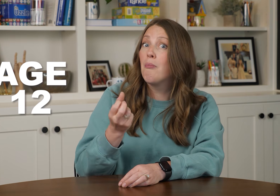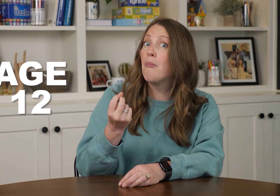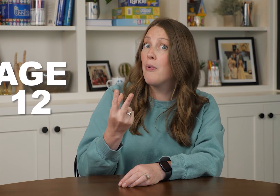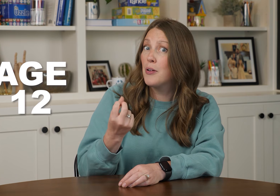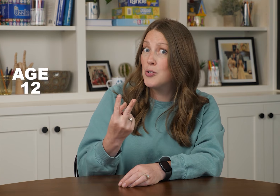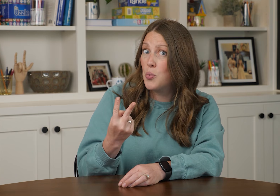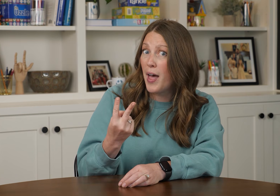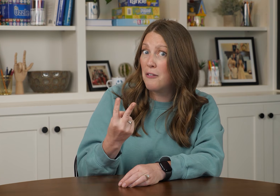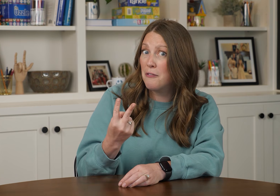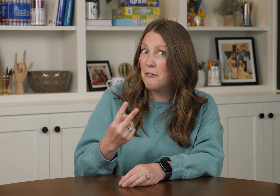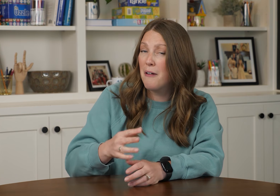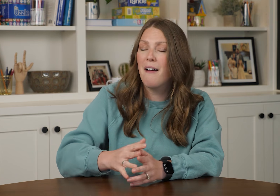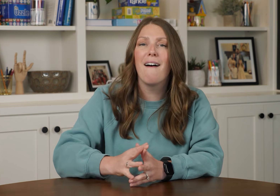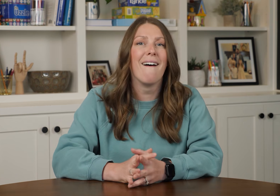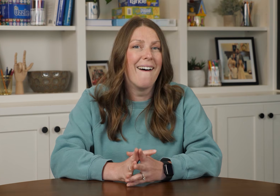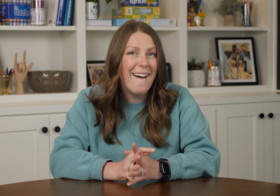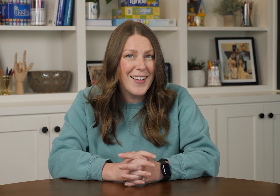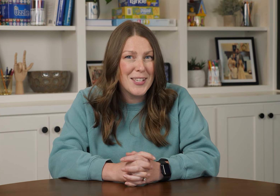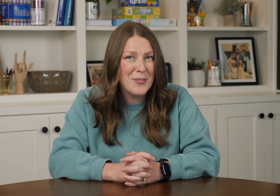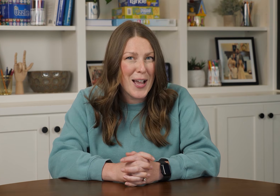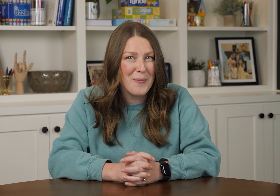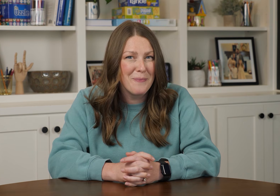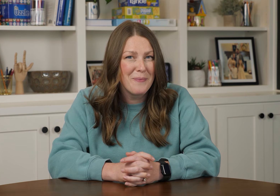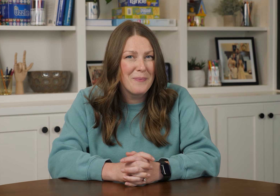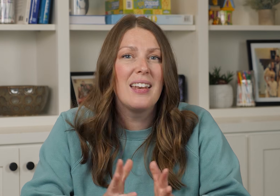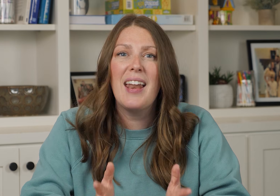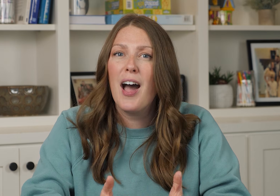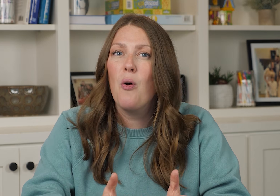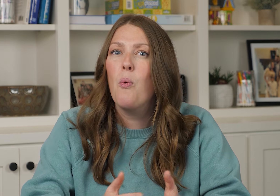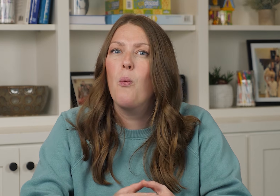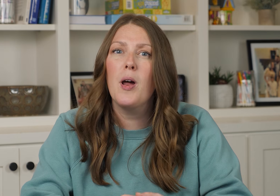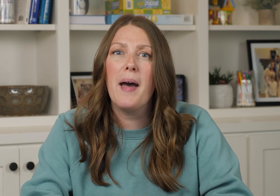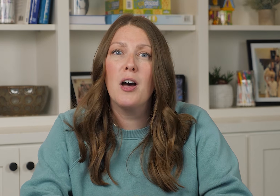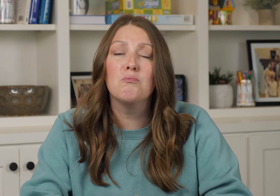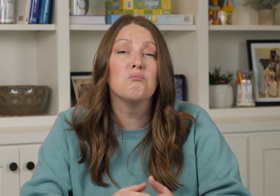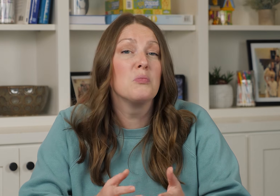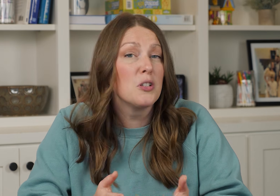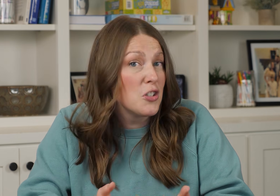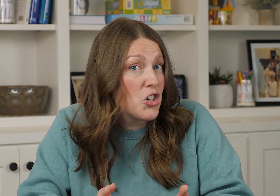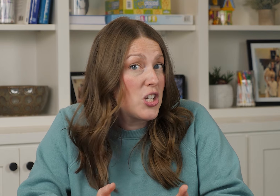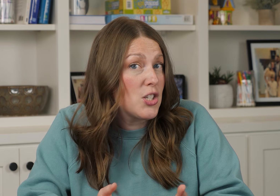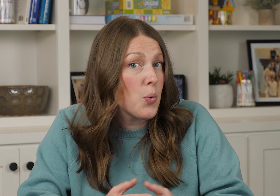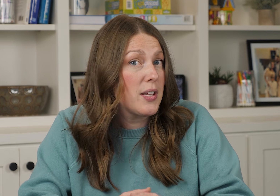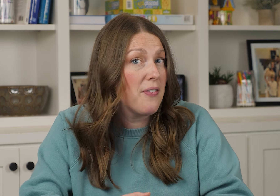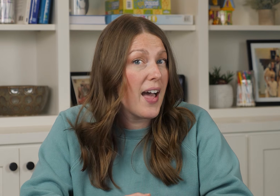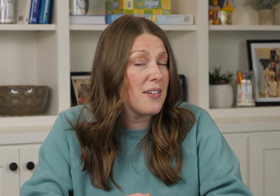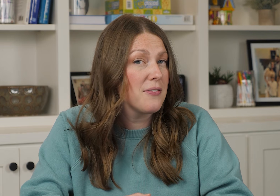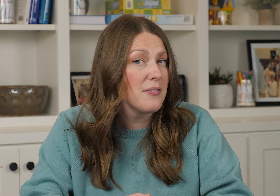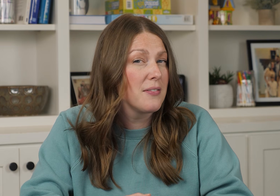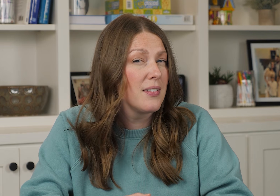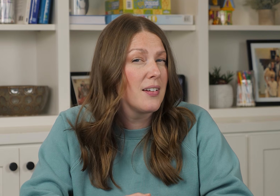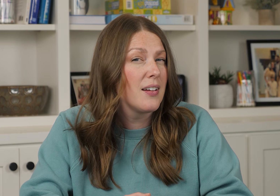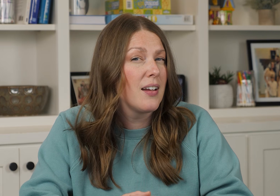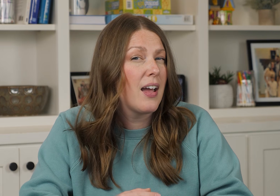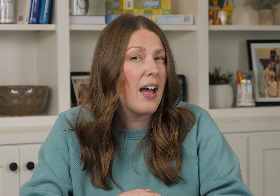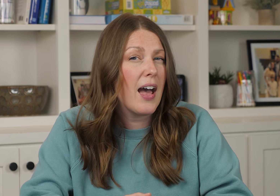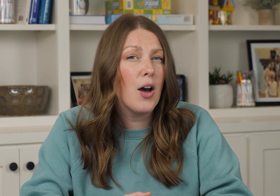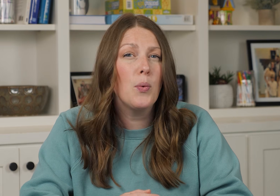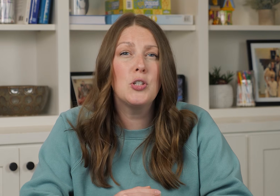12? Awesome job. Now, what about She's 25. How would you